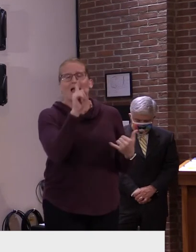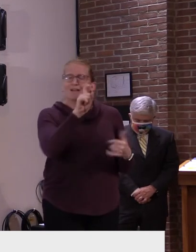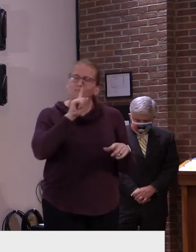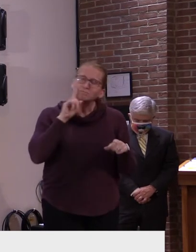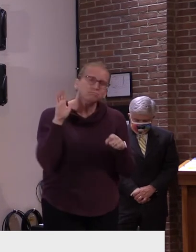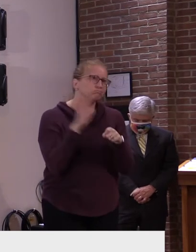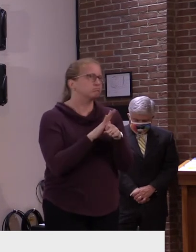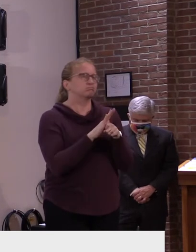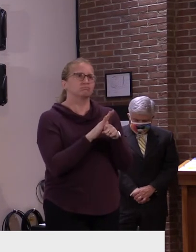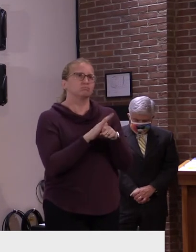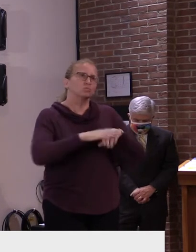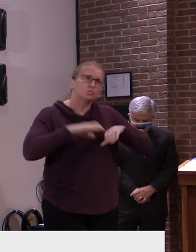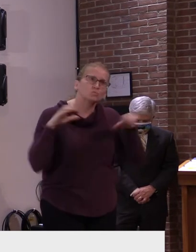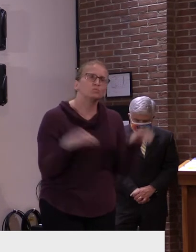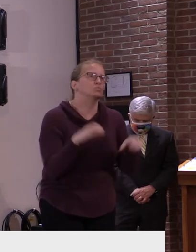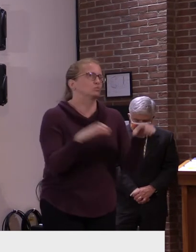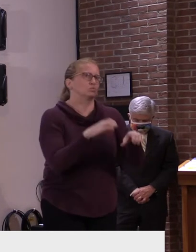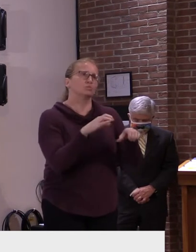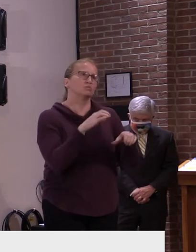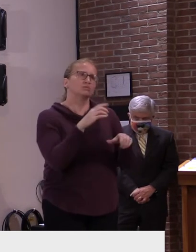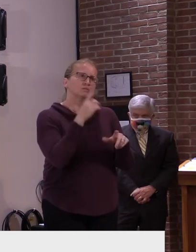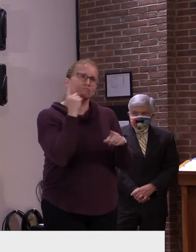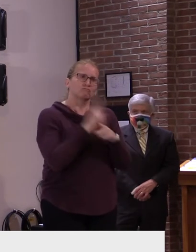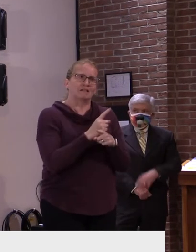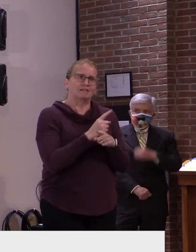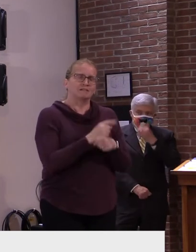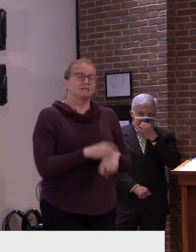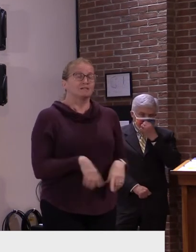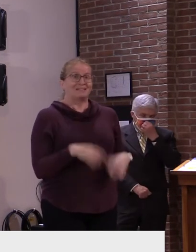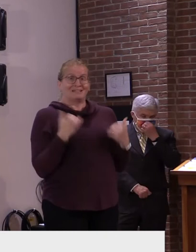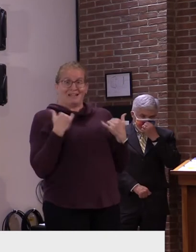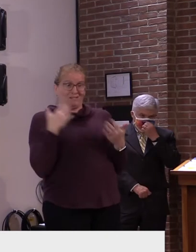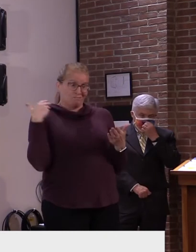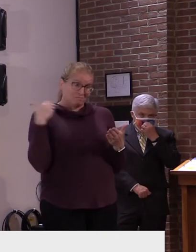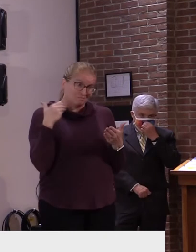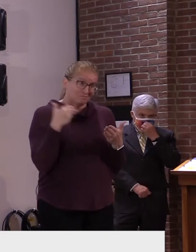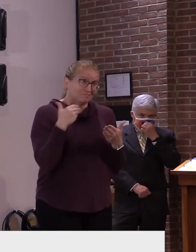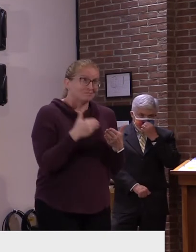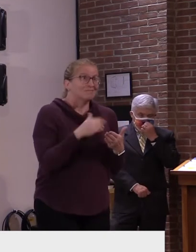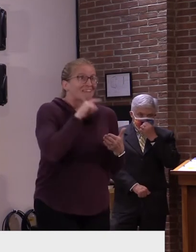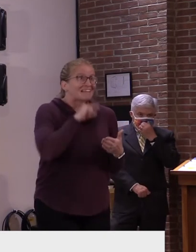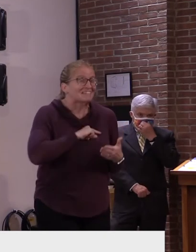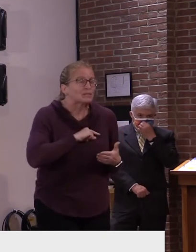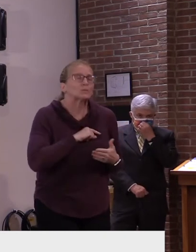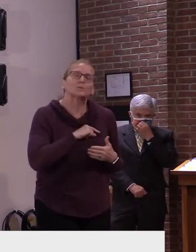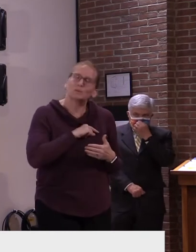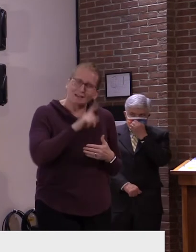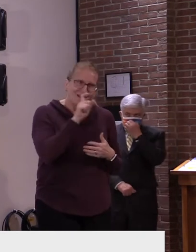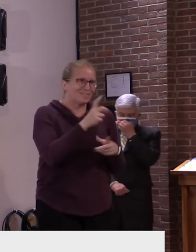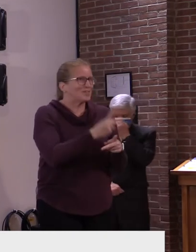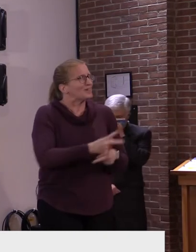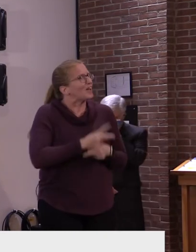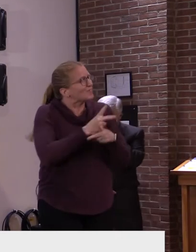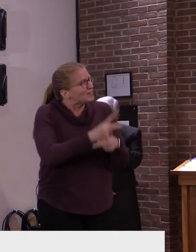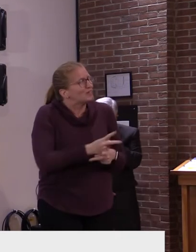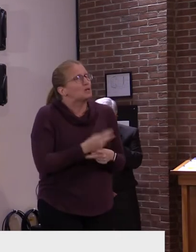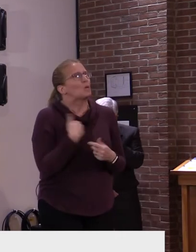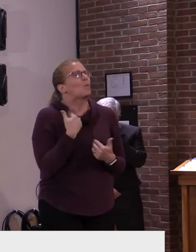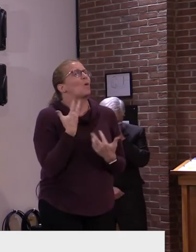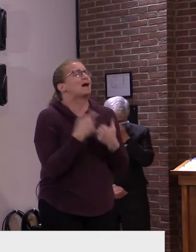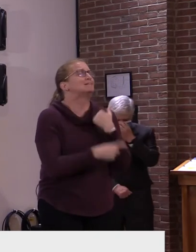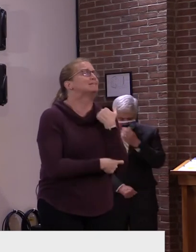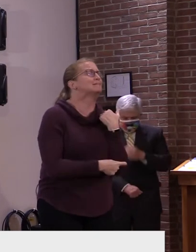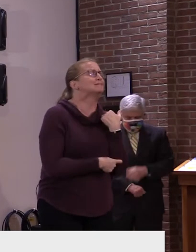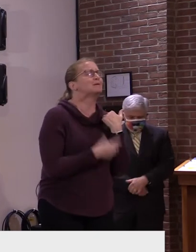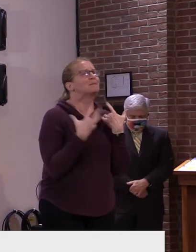even now a few weeks before thanksgiving we need to take every precaution and stay away from the kinds of gatherings where we might let our guard